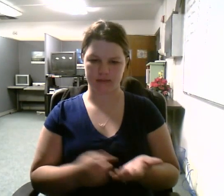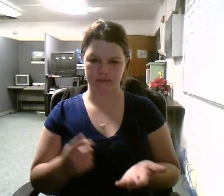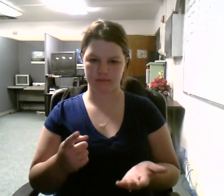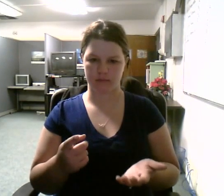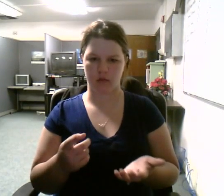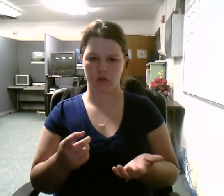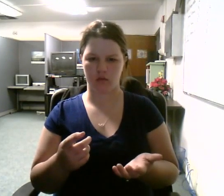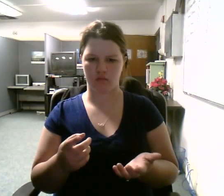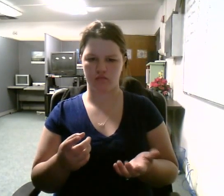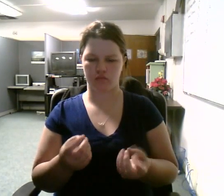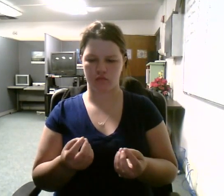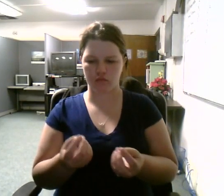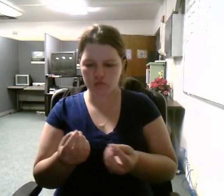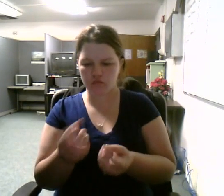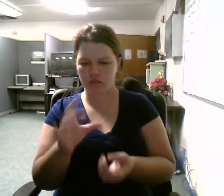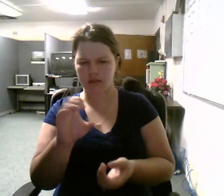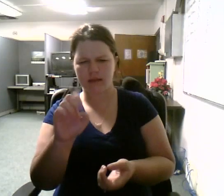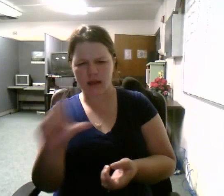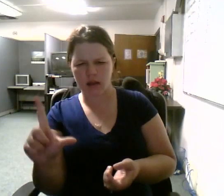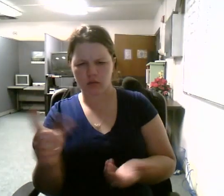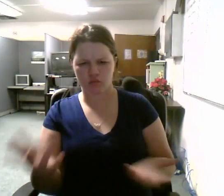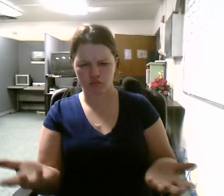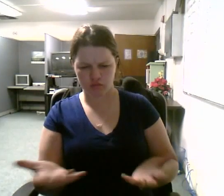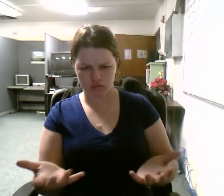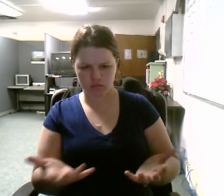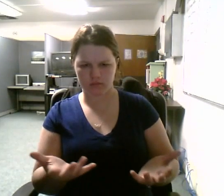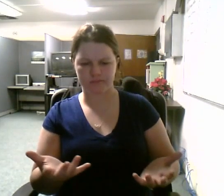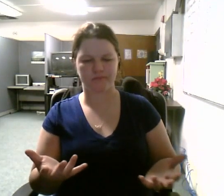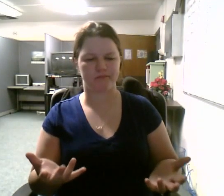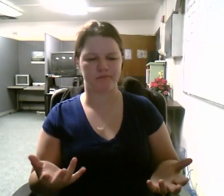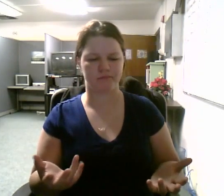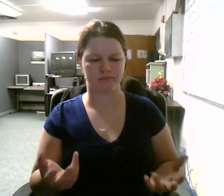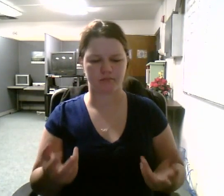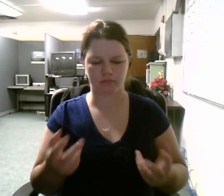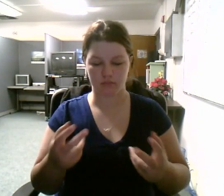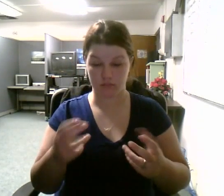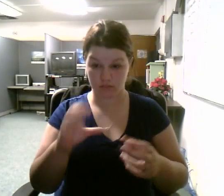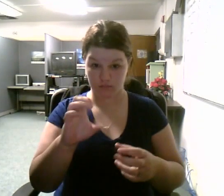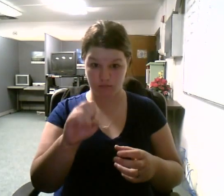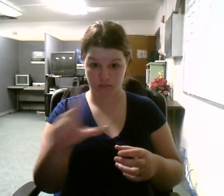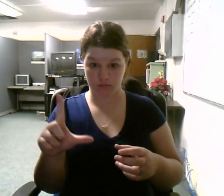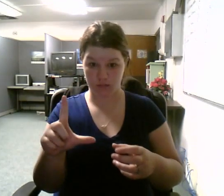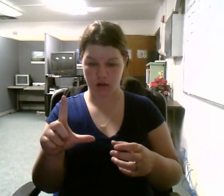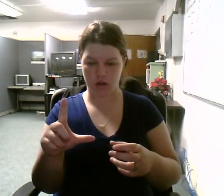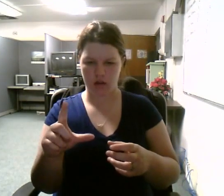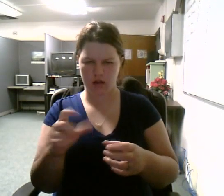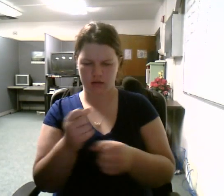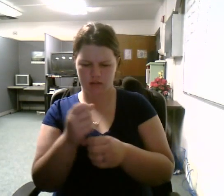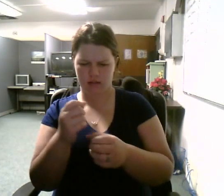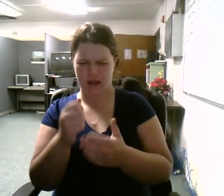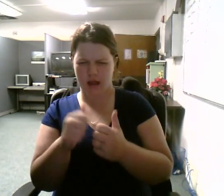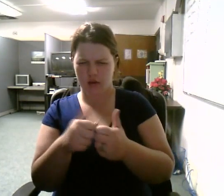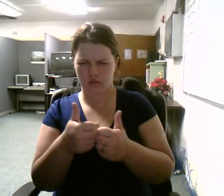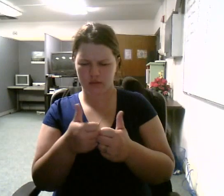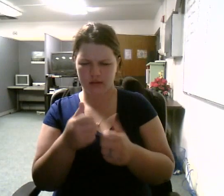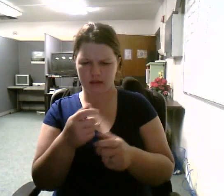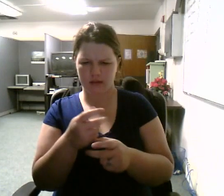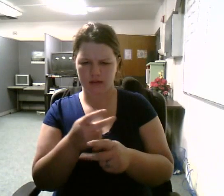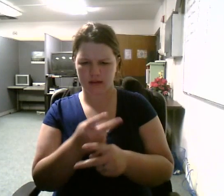Let's look at the cell membrane and see how that membrane keeps all the pieces inside. When you think about a membrane,